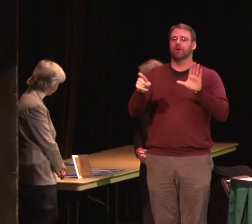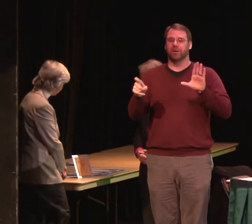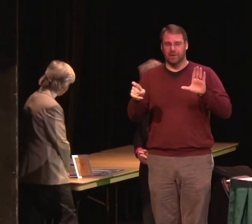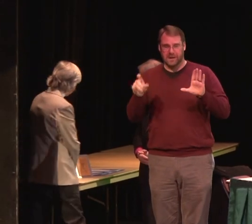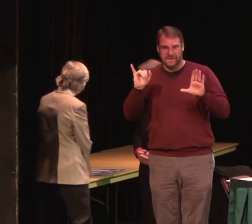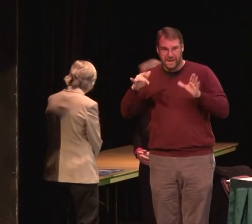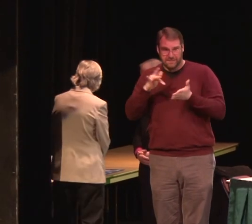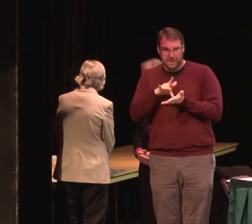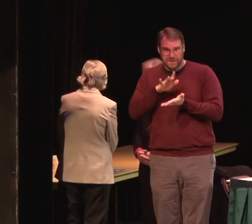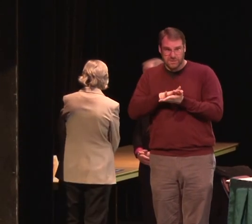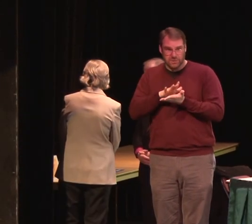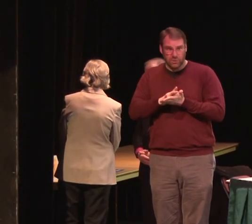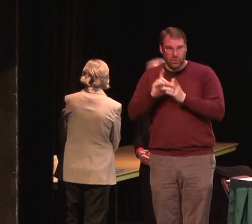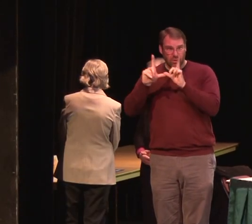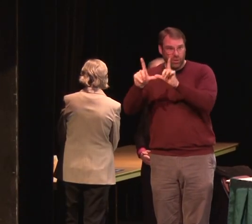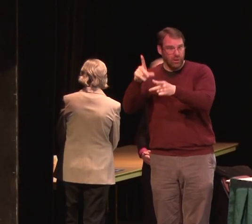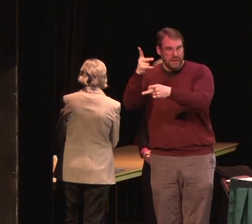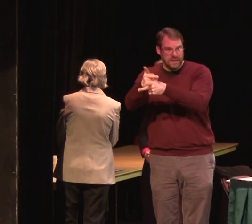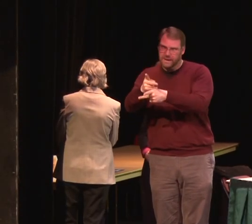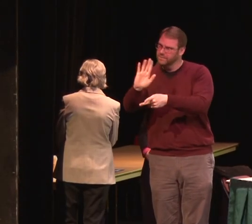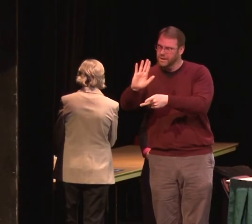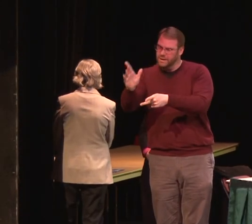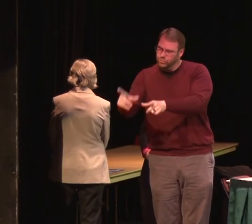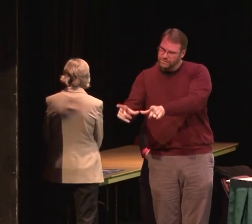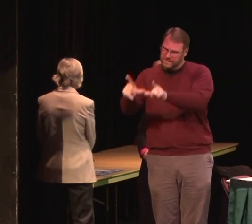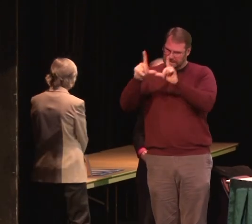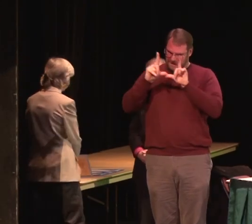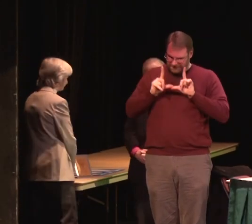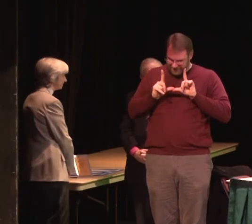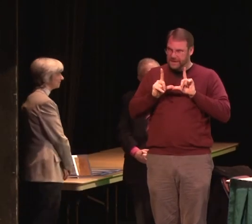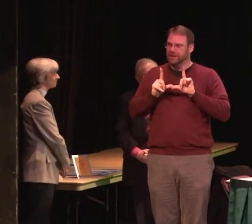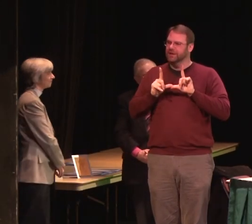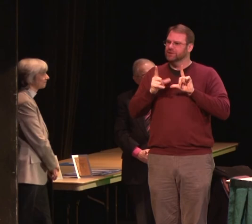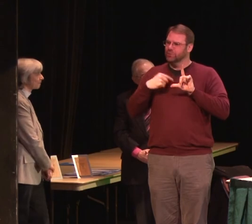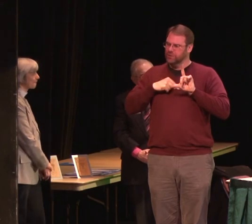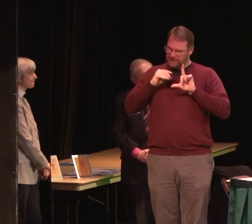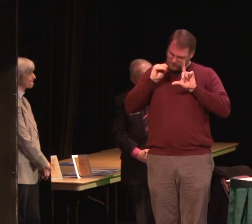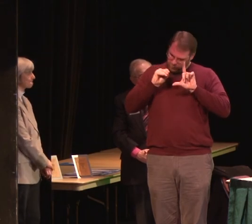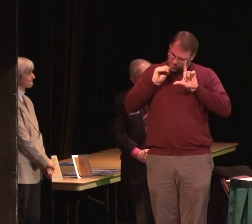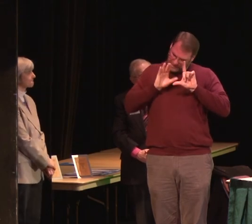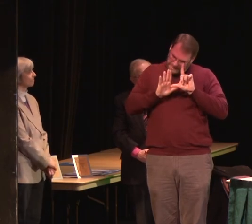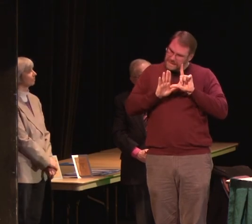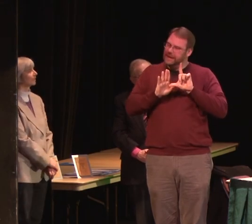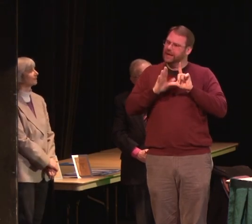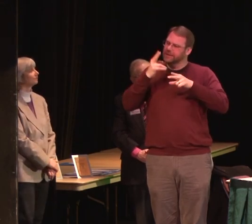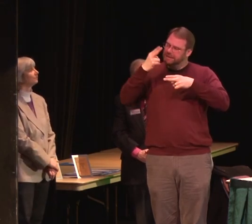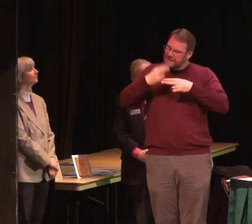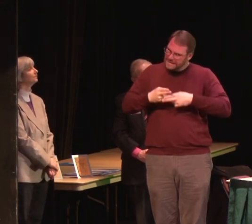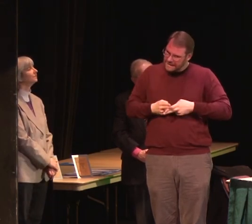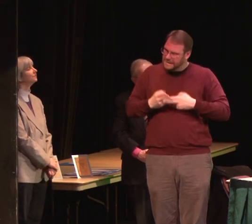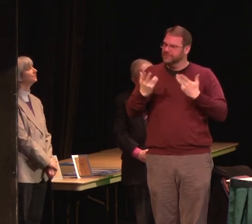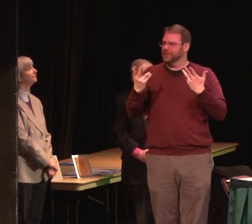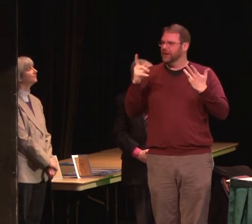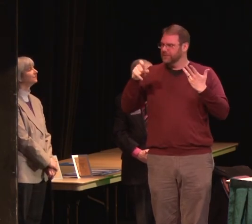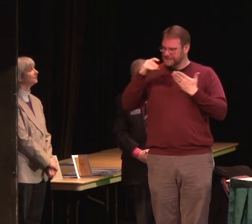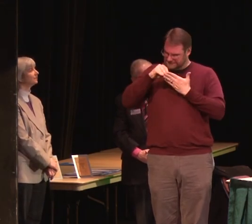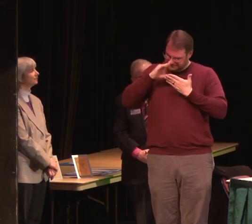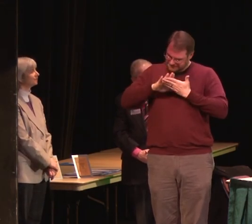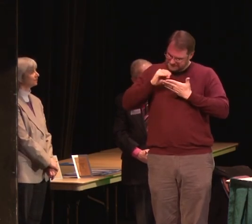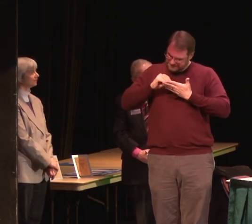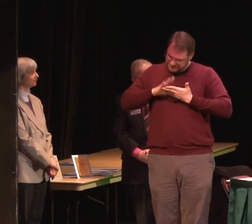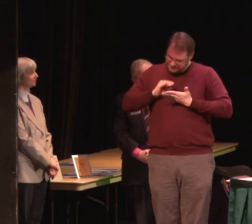must be returned in order that we note on the plaque the recipient this year, the school this